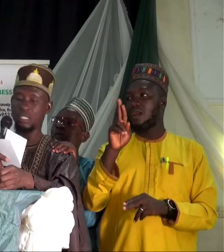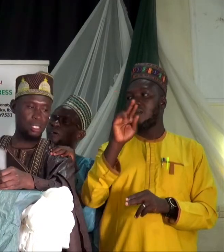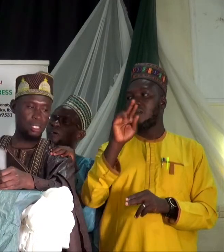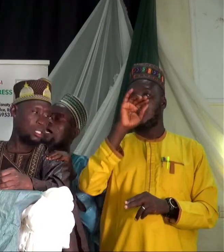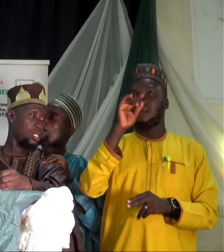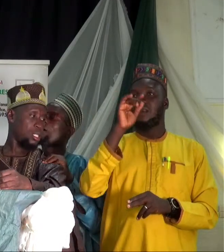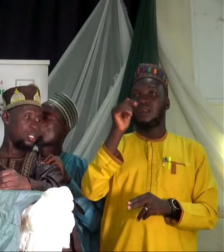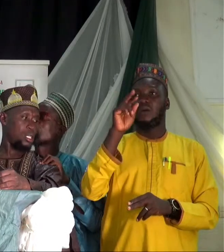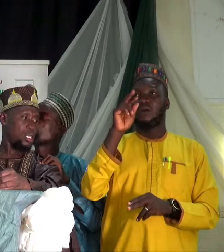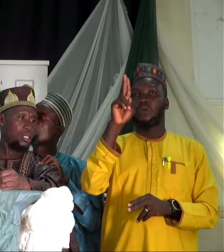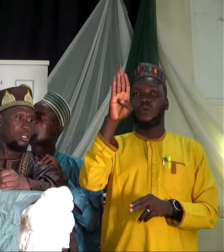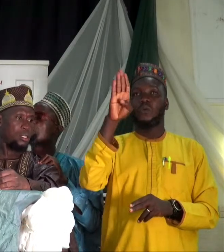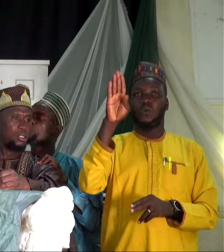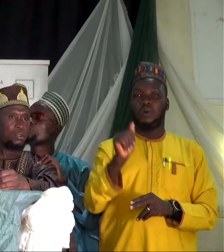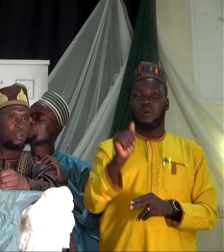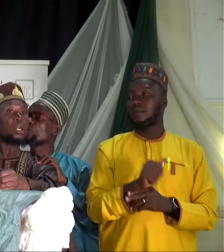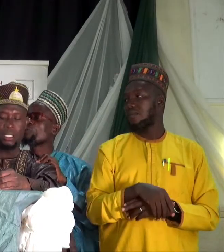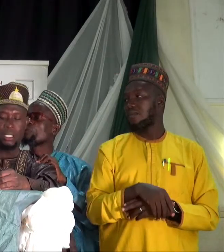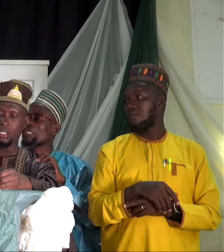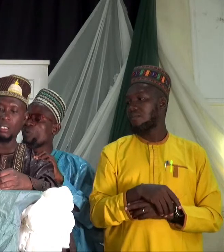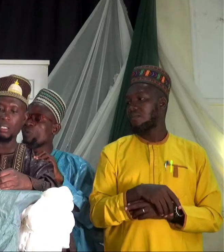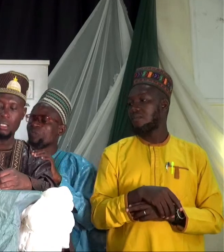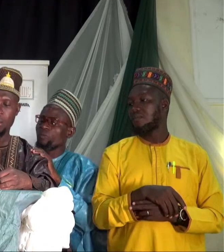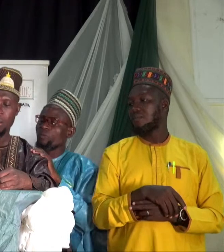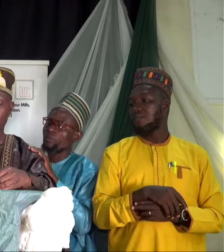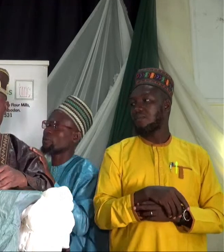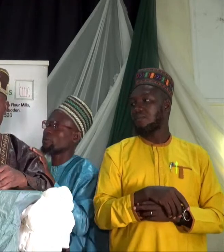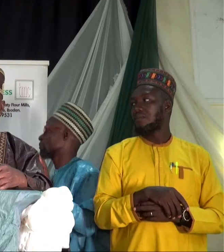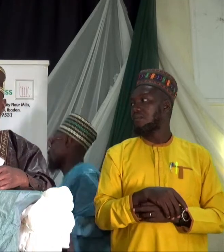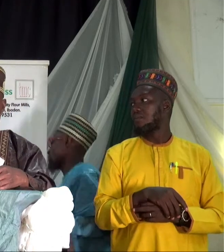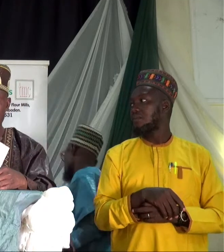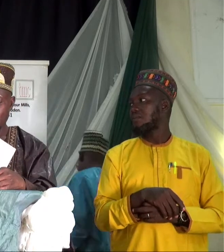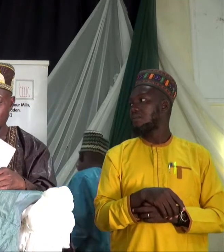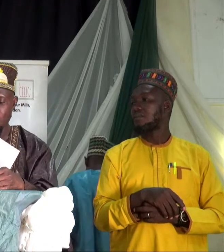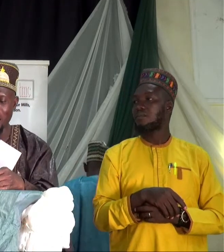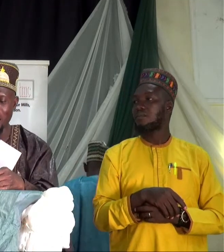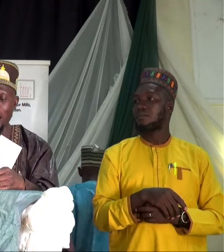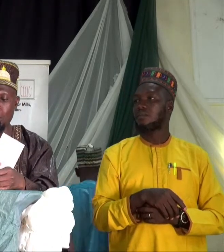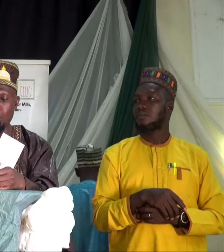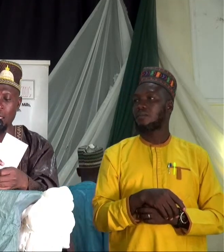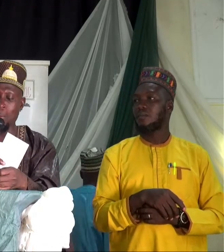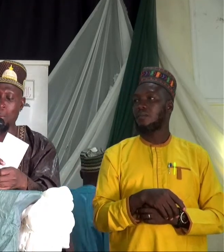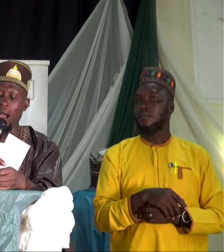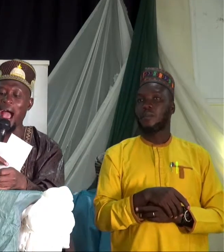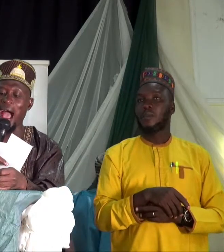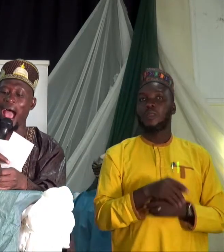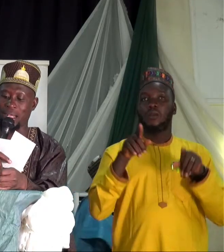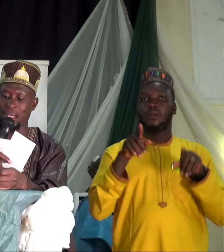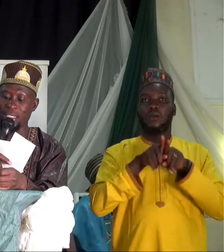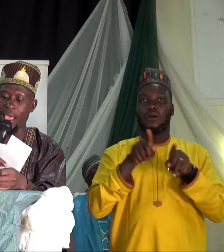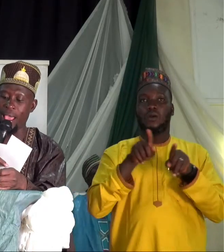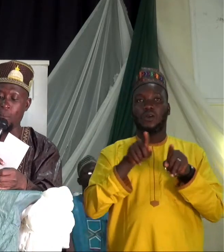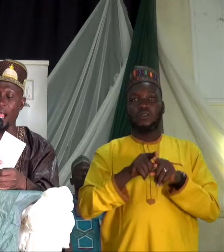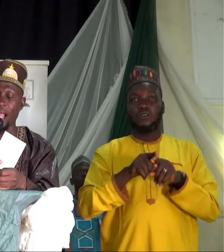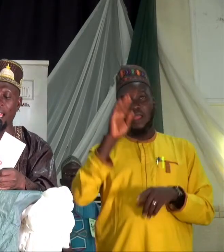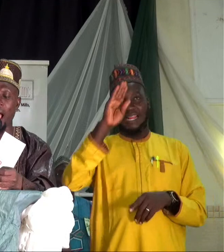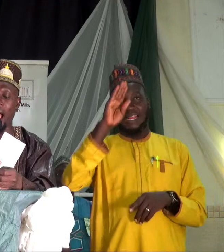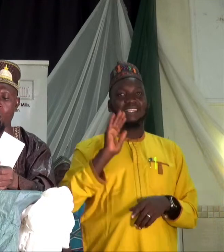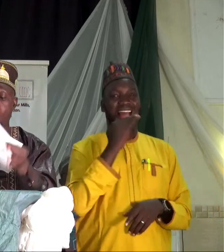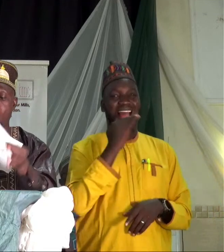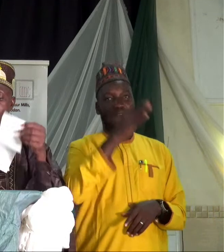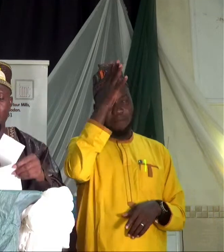Takbir yes na ben baga na ni mo ki baba wa Akande Mukaila